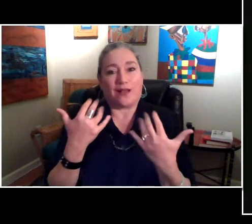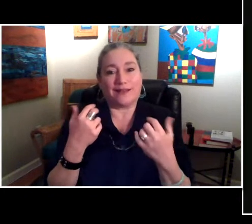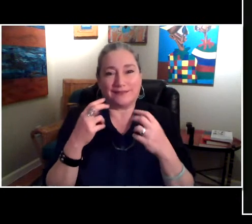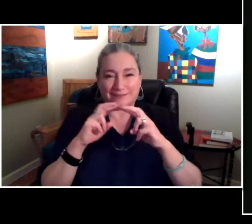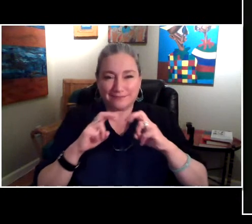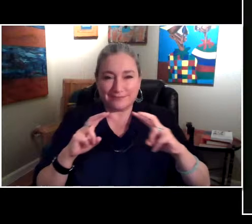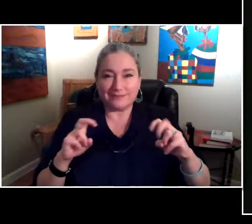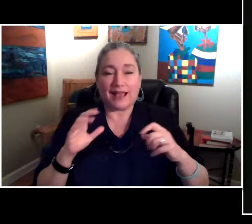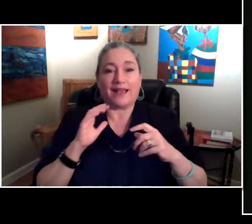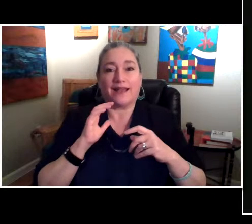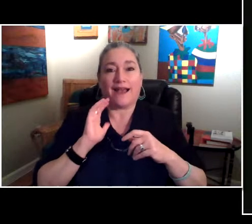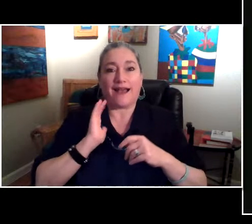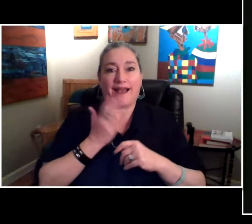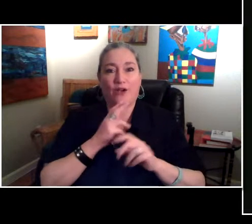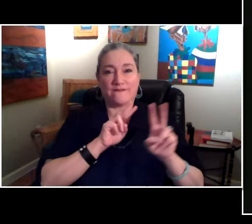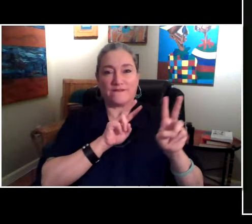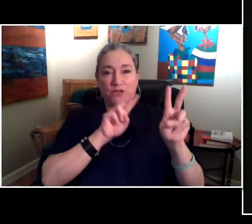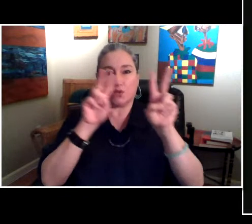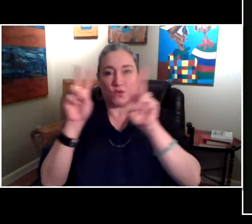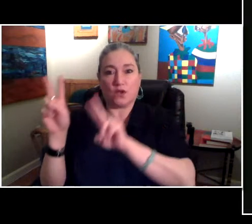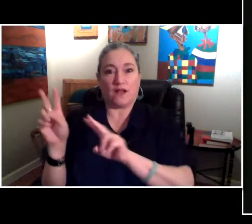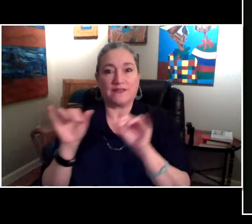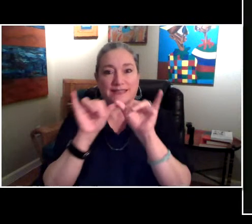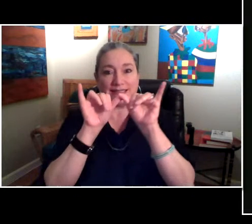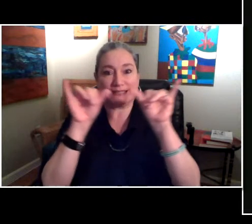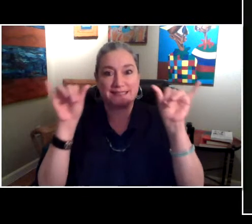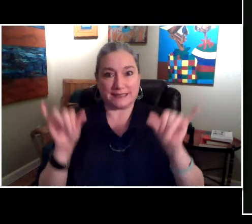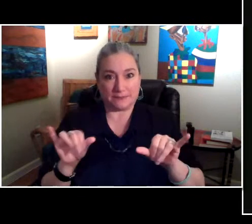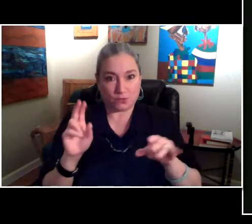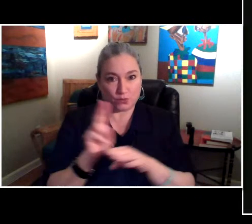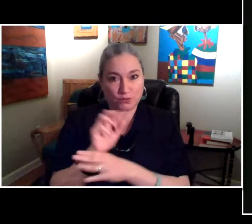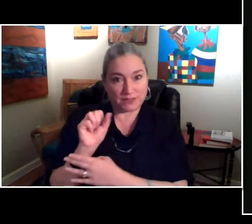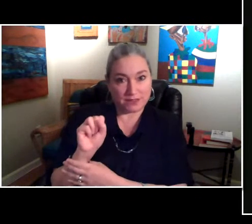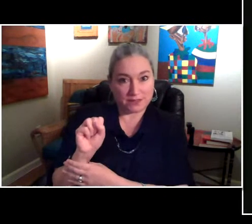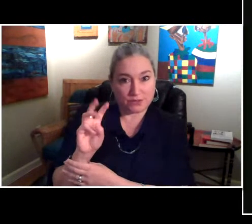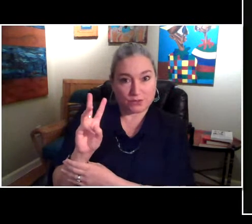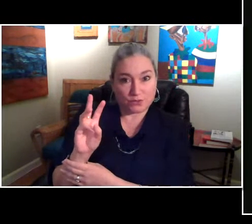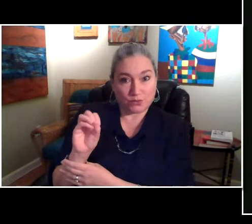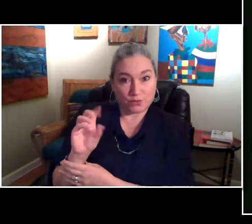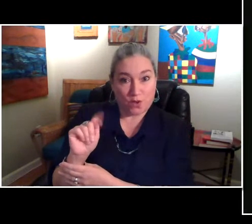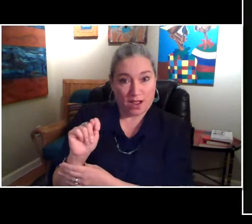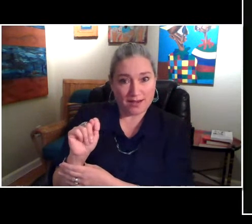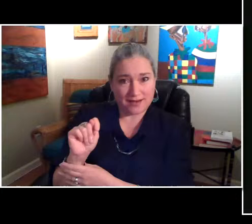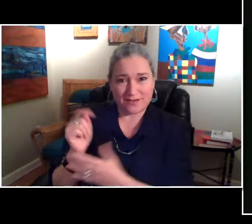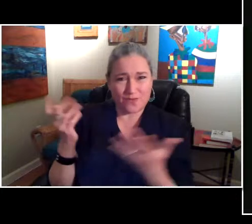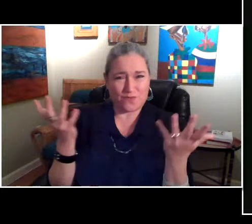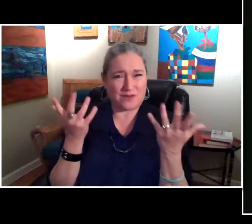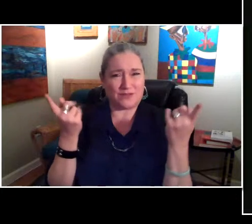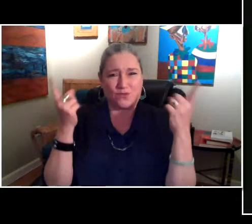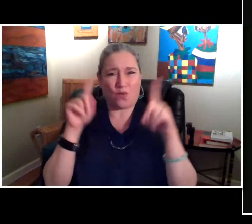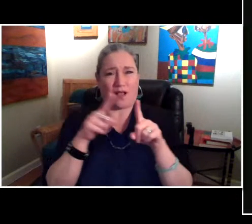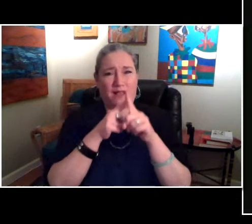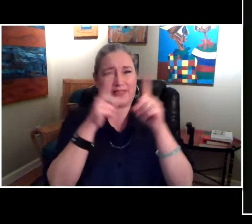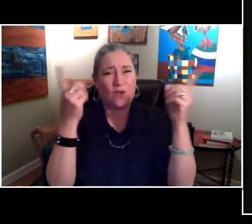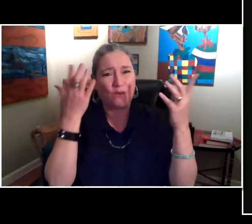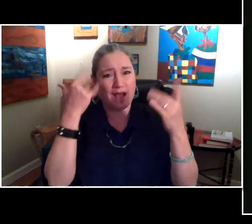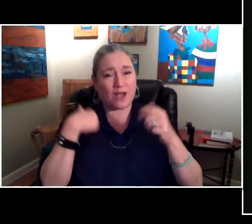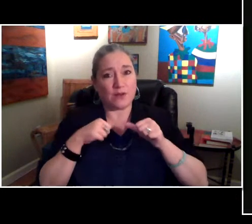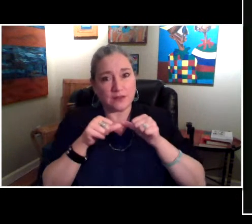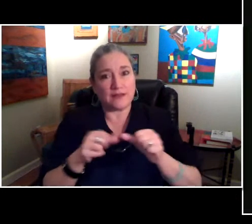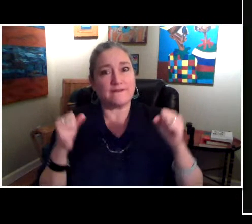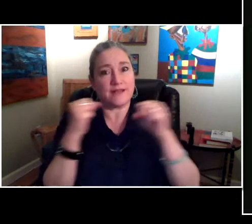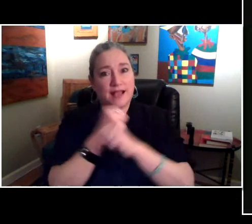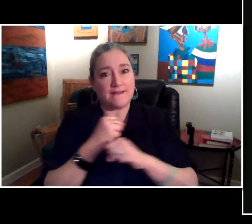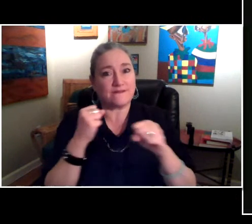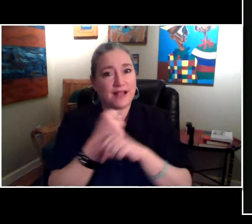is our DCCW and our knowledge that we are able to establish a shared view of the system through